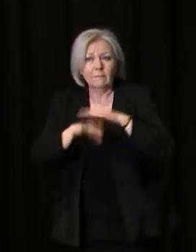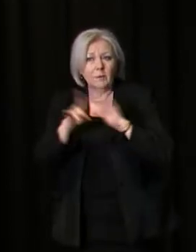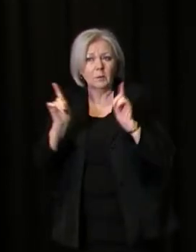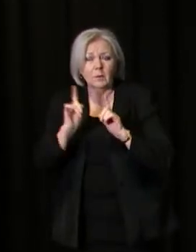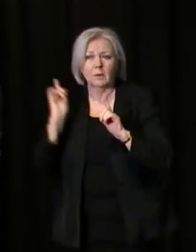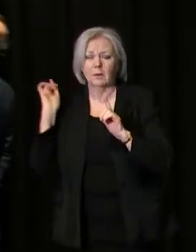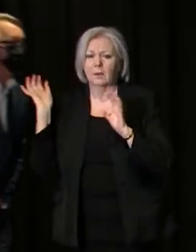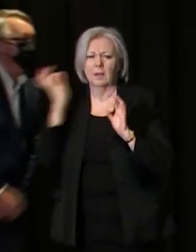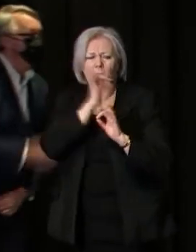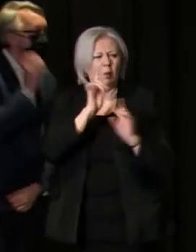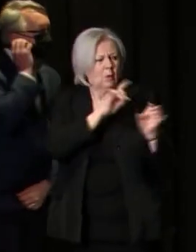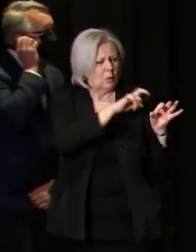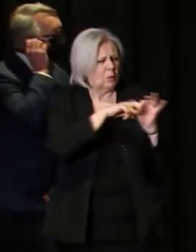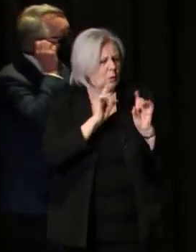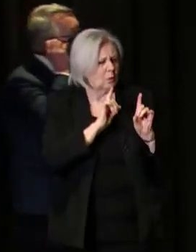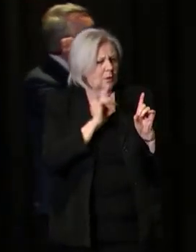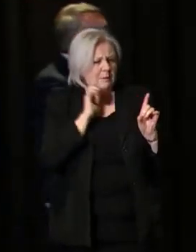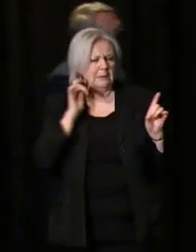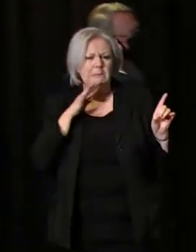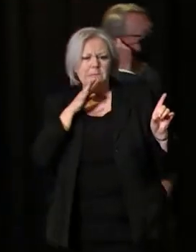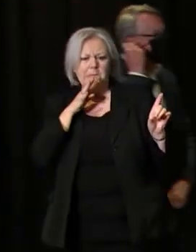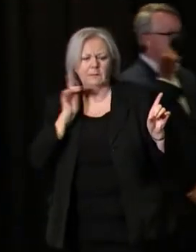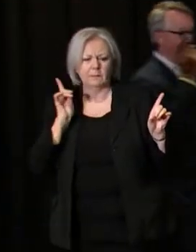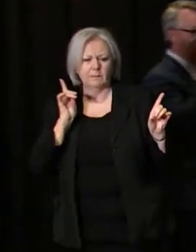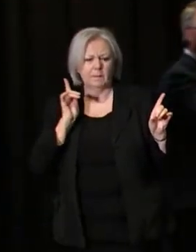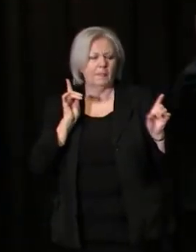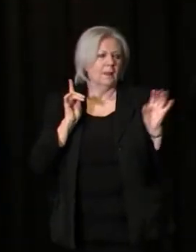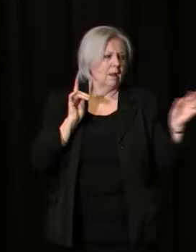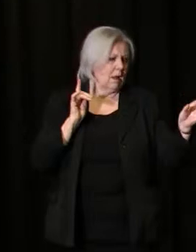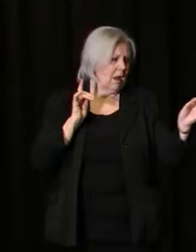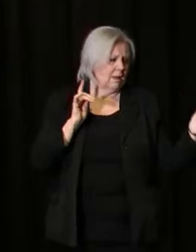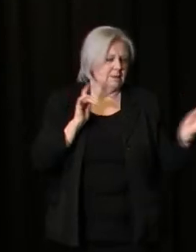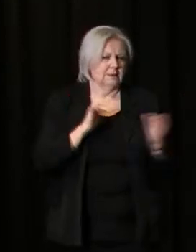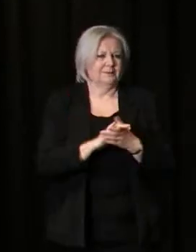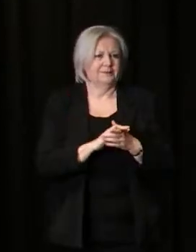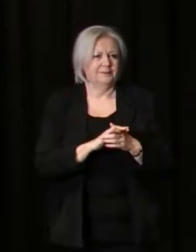vaccinated by to be able to... I might let... You can ask him again.